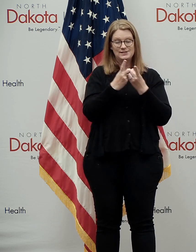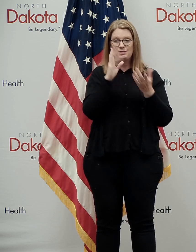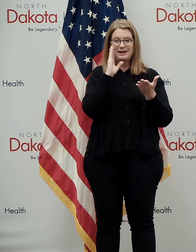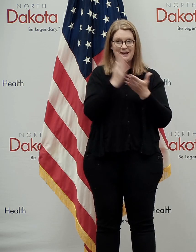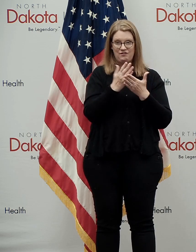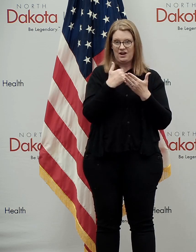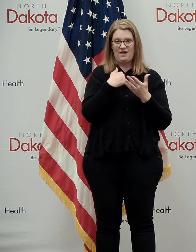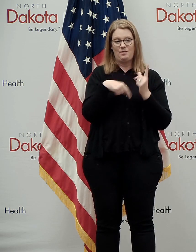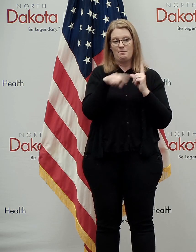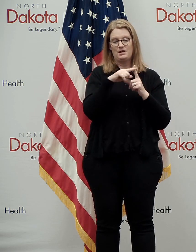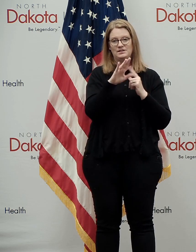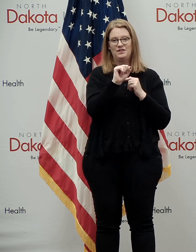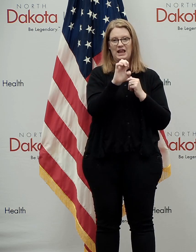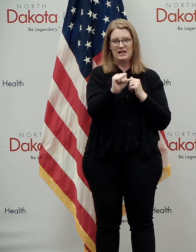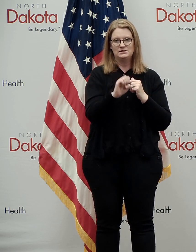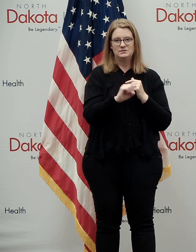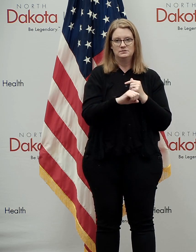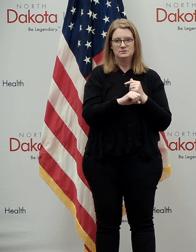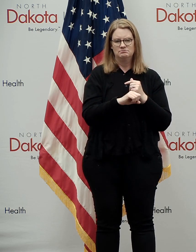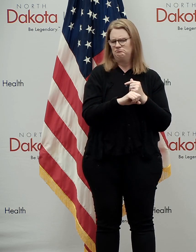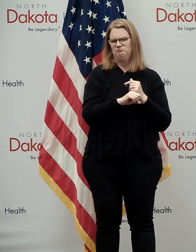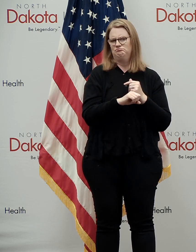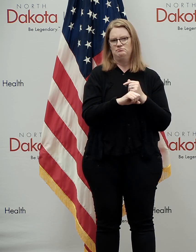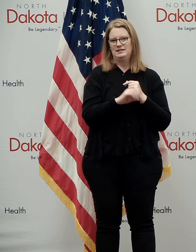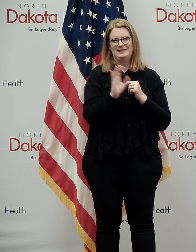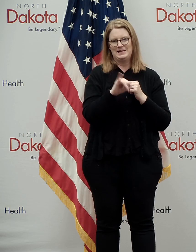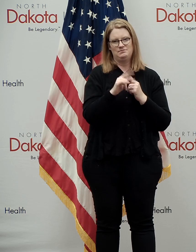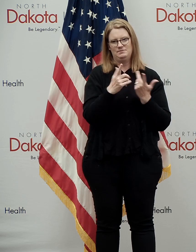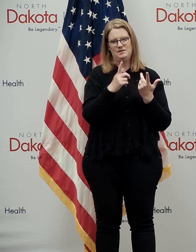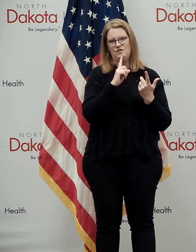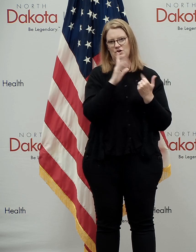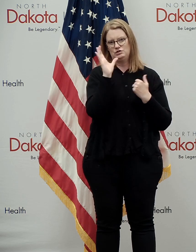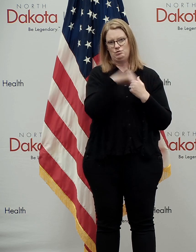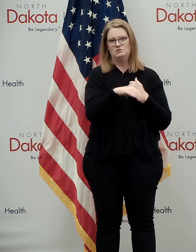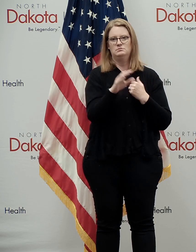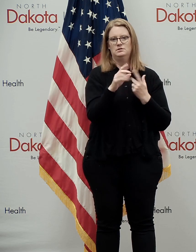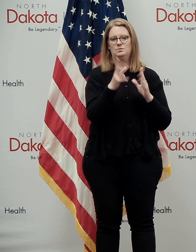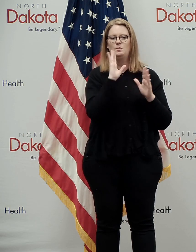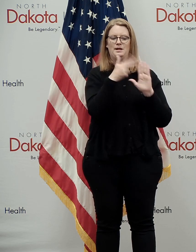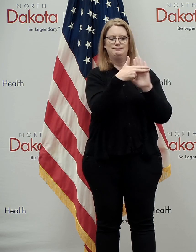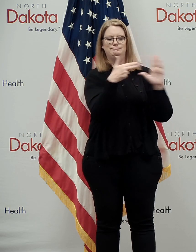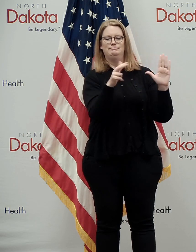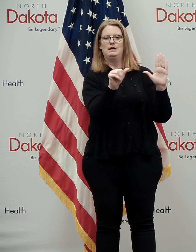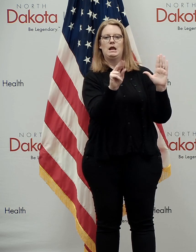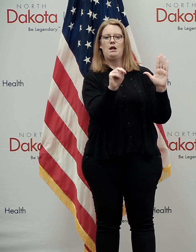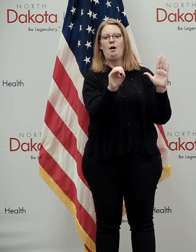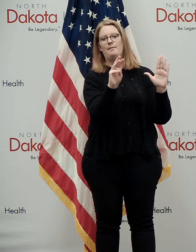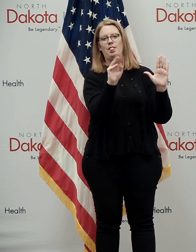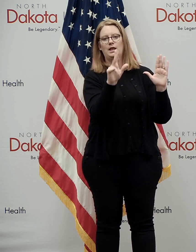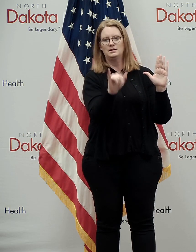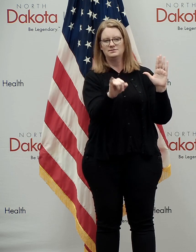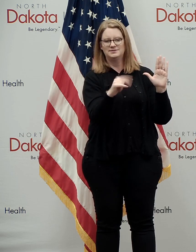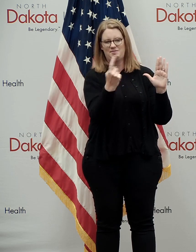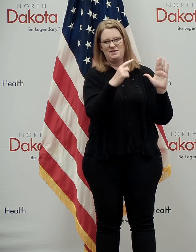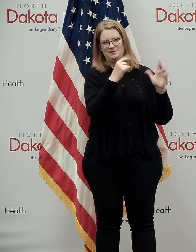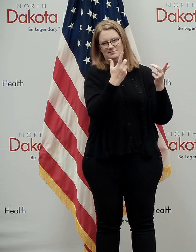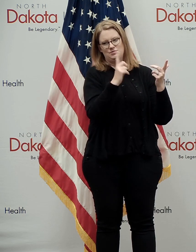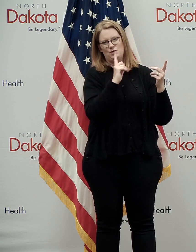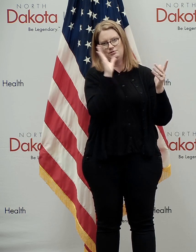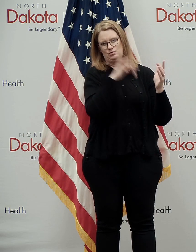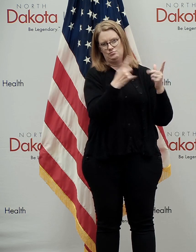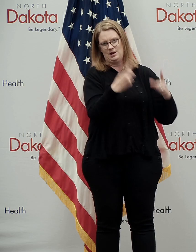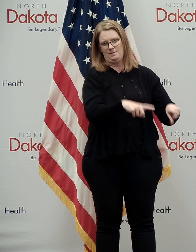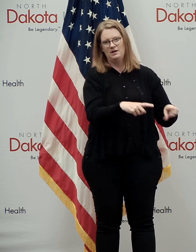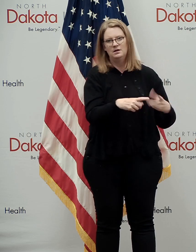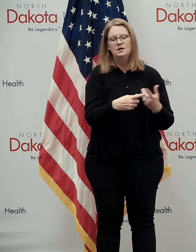confirmed case this year, you will be an anomaly. That will not be the exception. It will be the rule. And so just